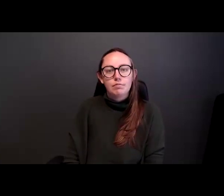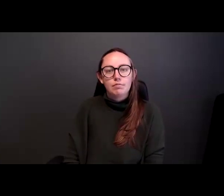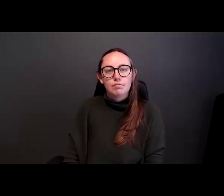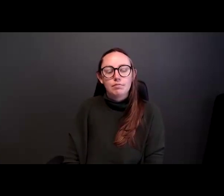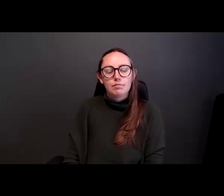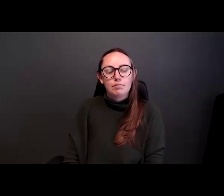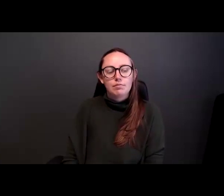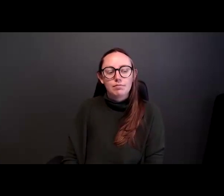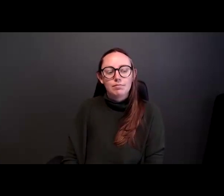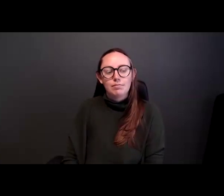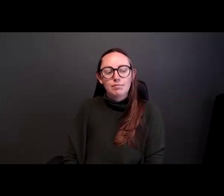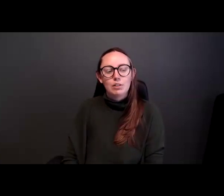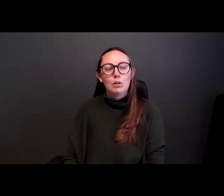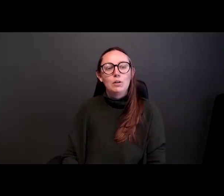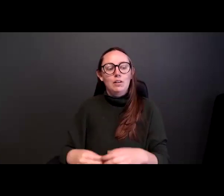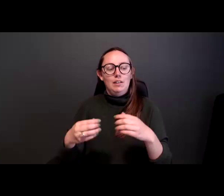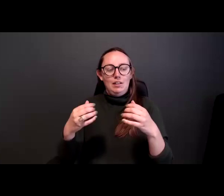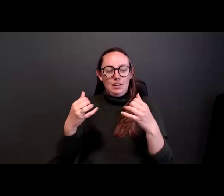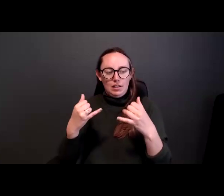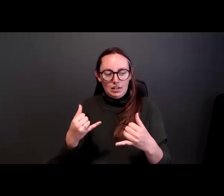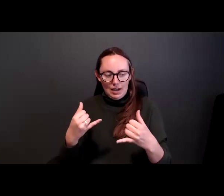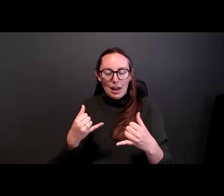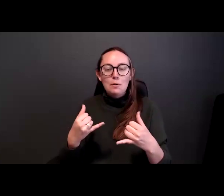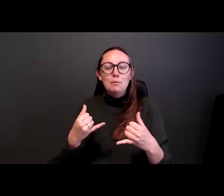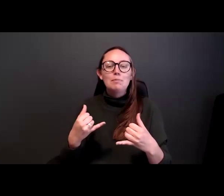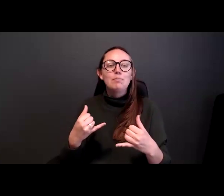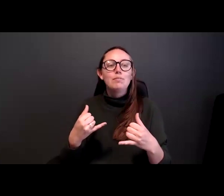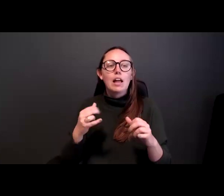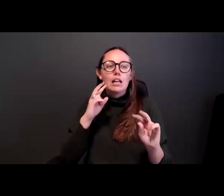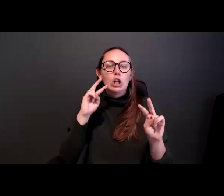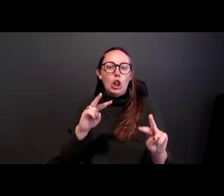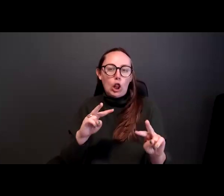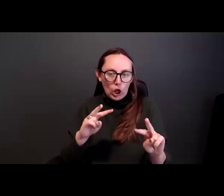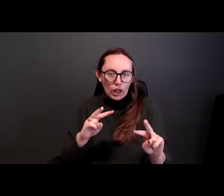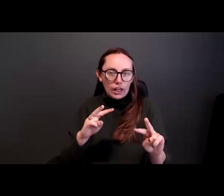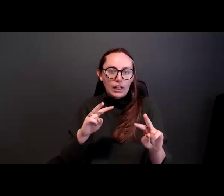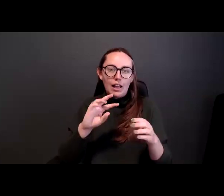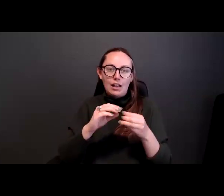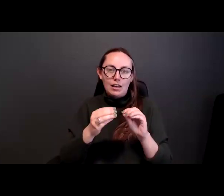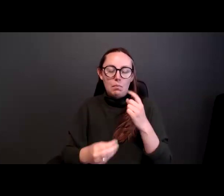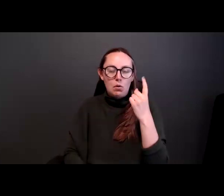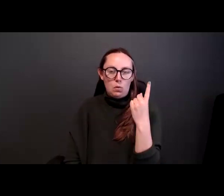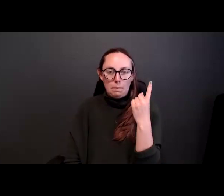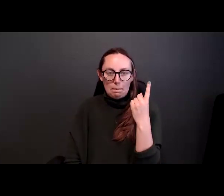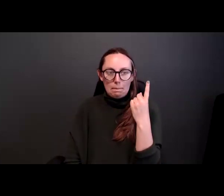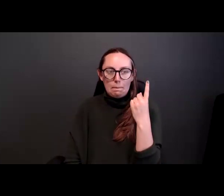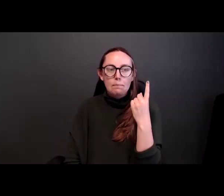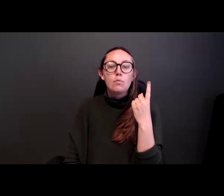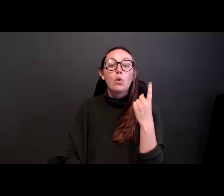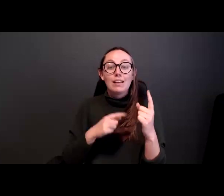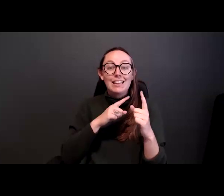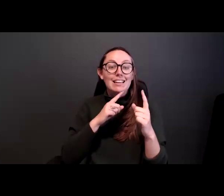He talks about the progression of learning about art. So